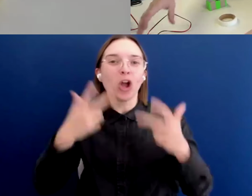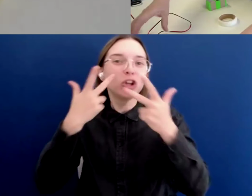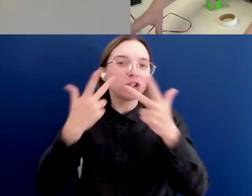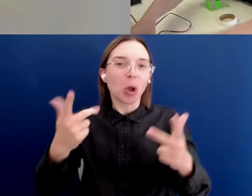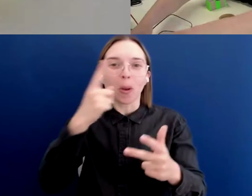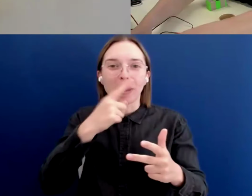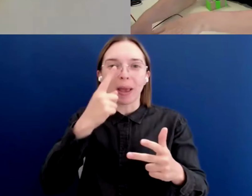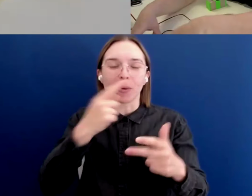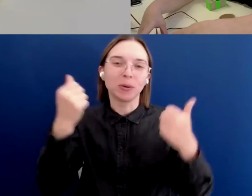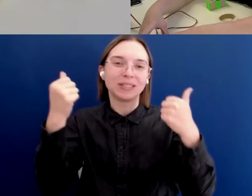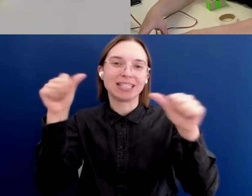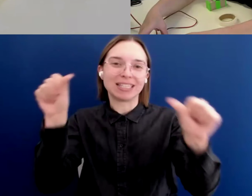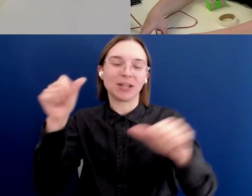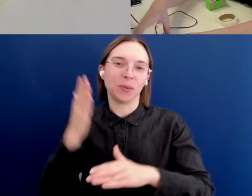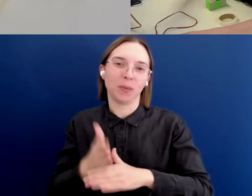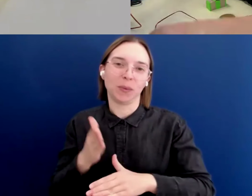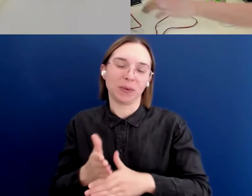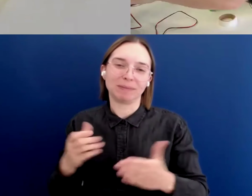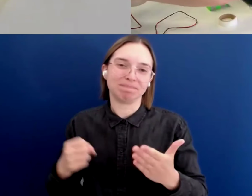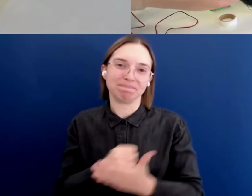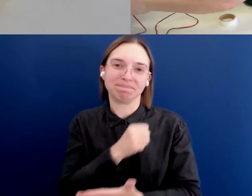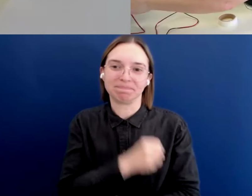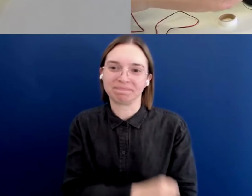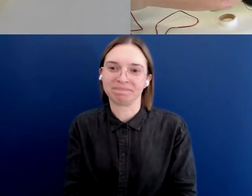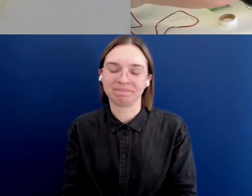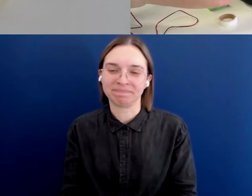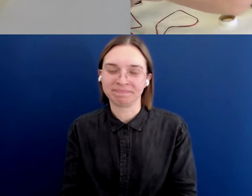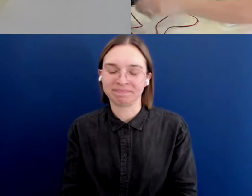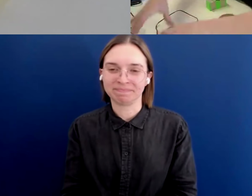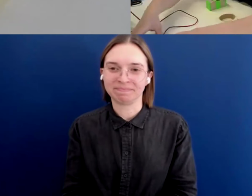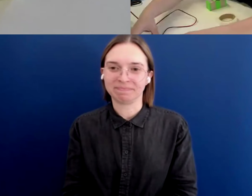Where's my light? Let's just check.